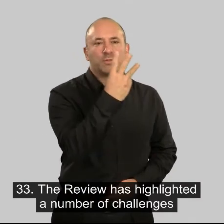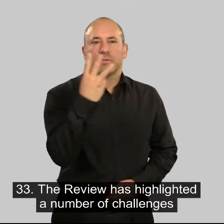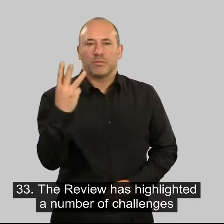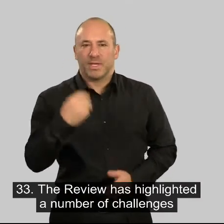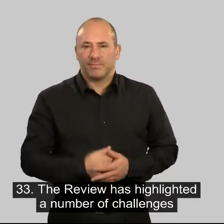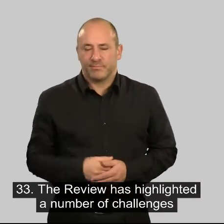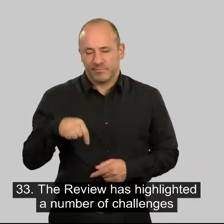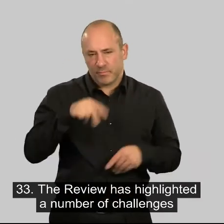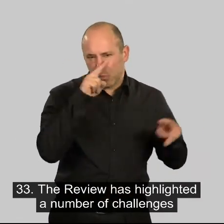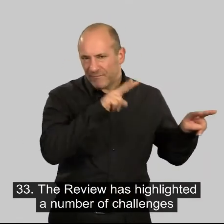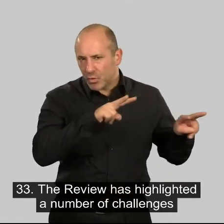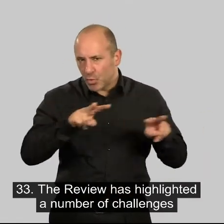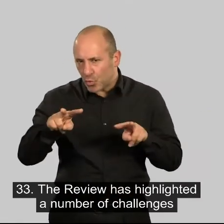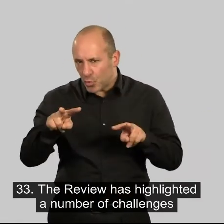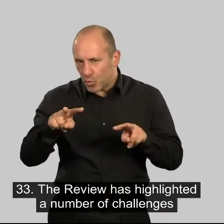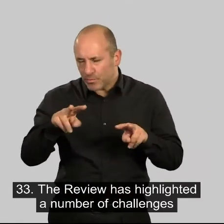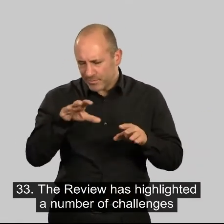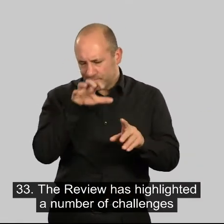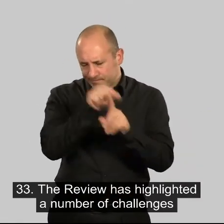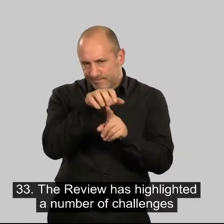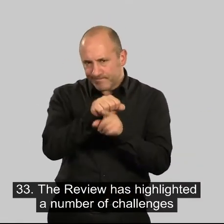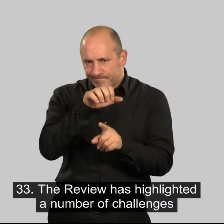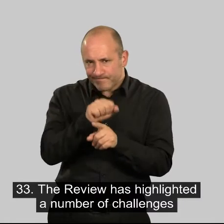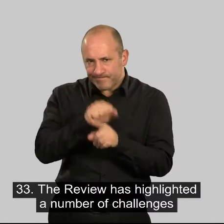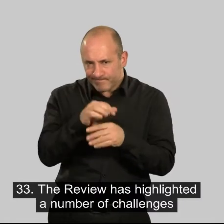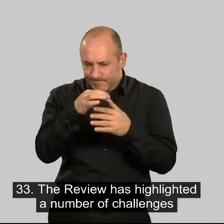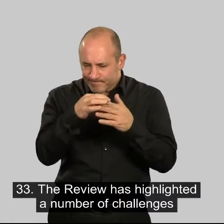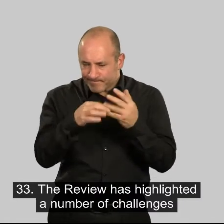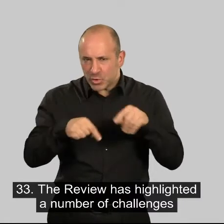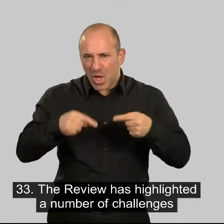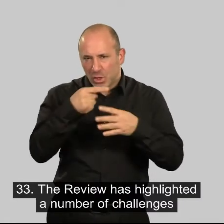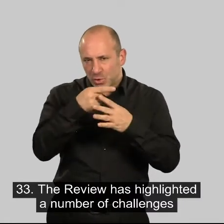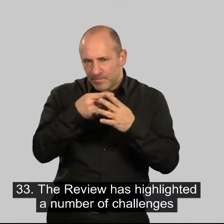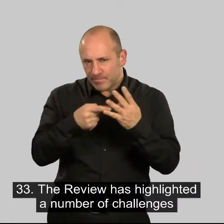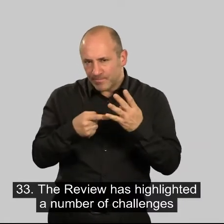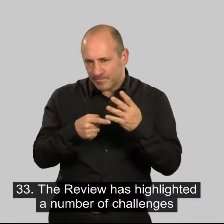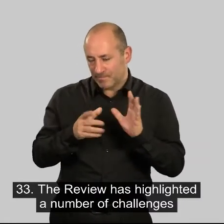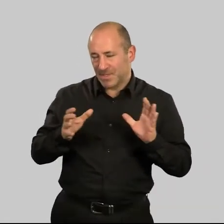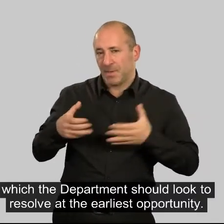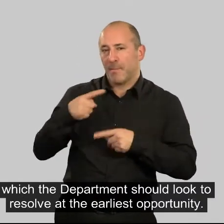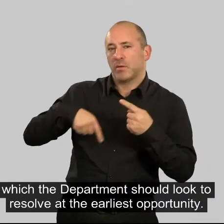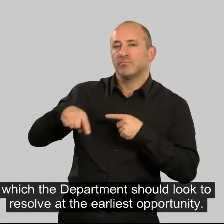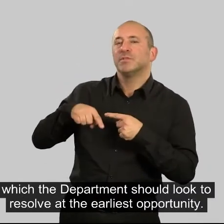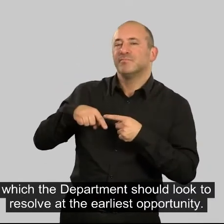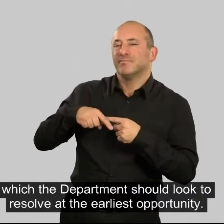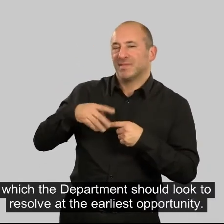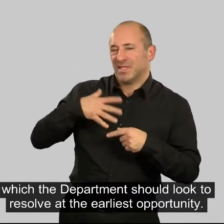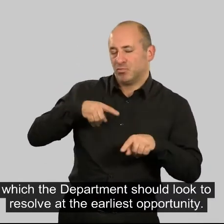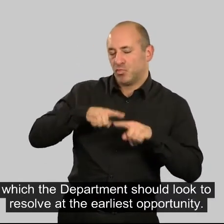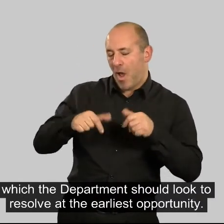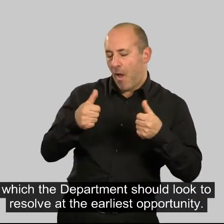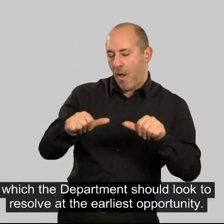33. The review has highlighted a number of challenges which the department should look to resolve at the